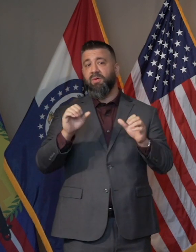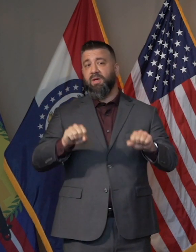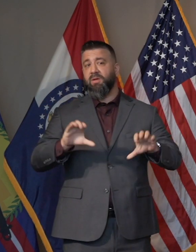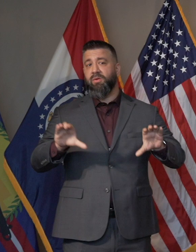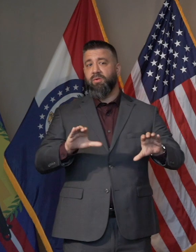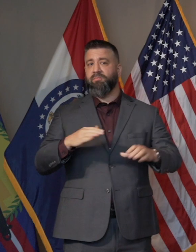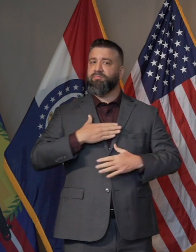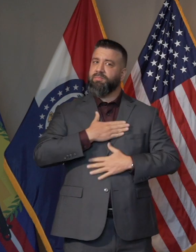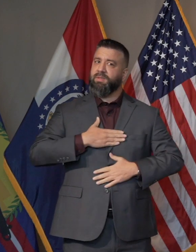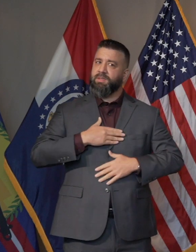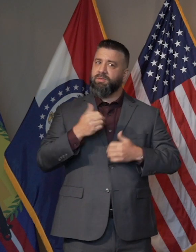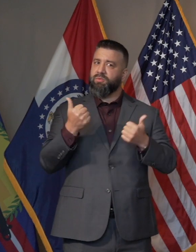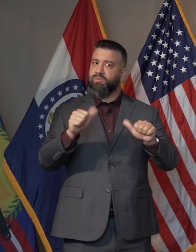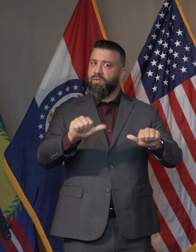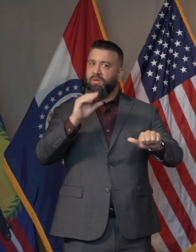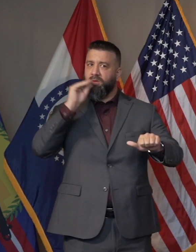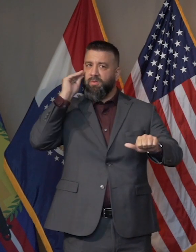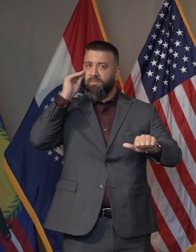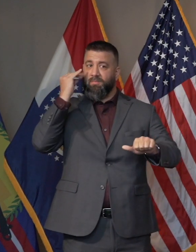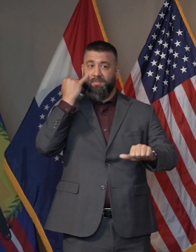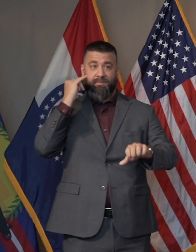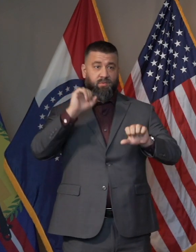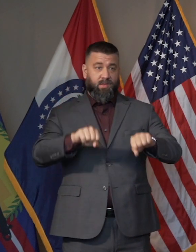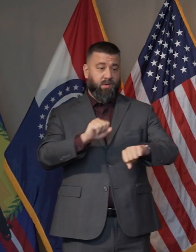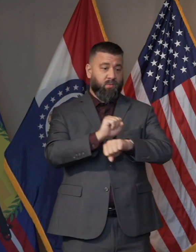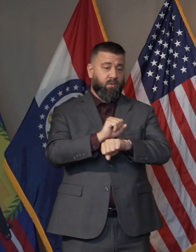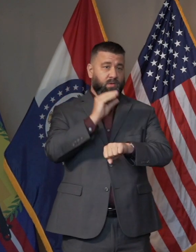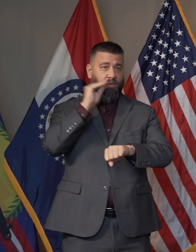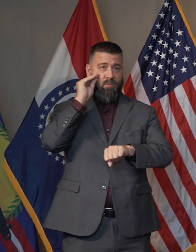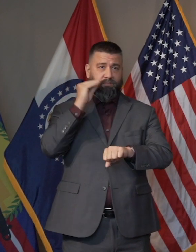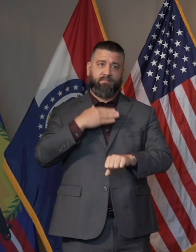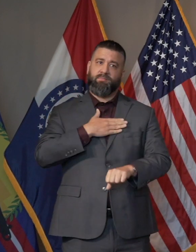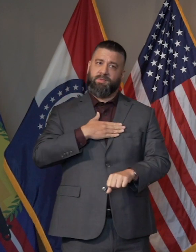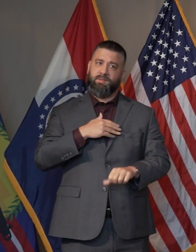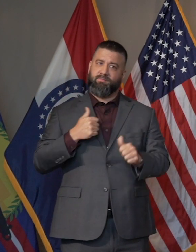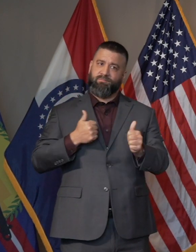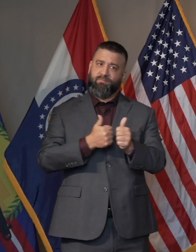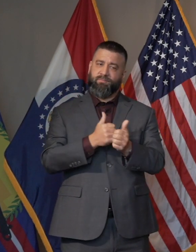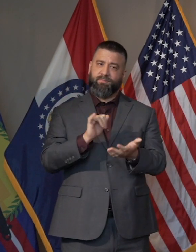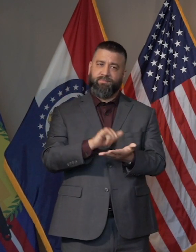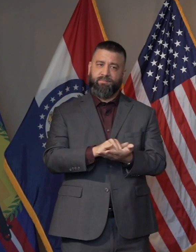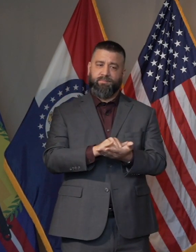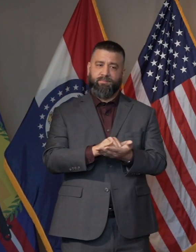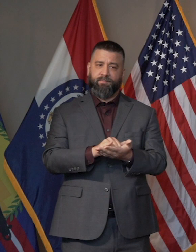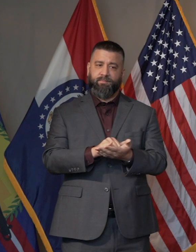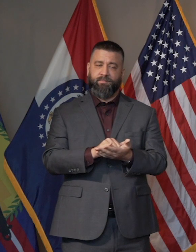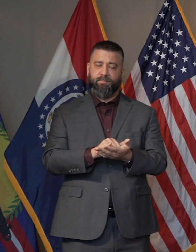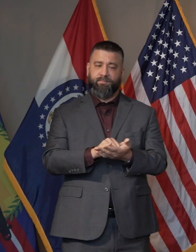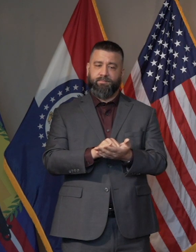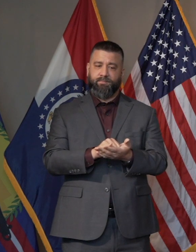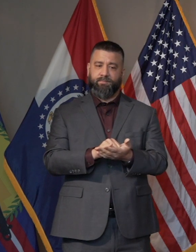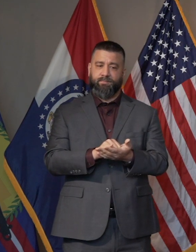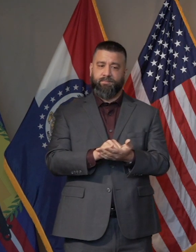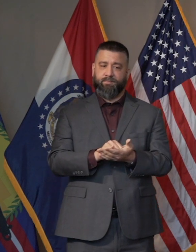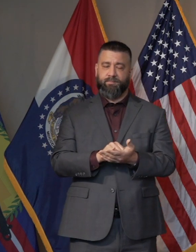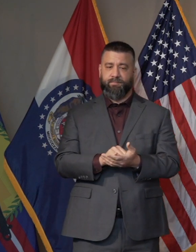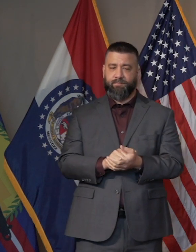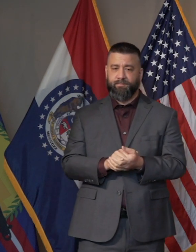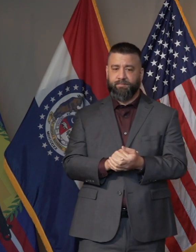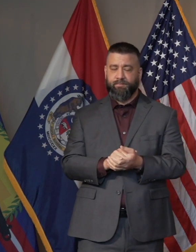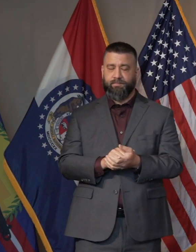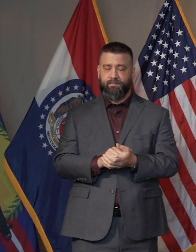at home. If you can work from home, please do that as well. This order prevents gatherings of more than 10